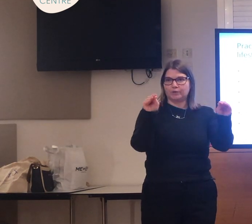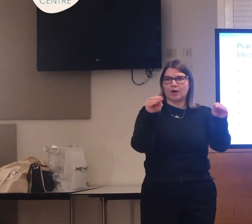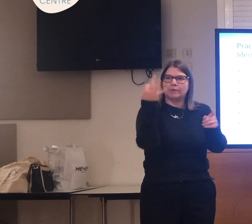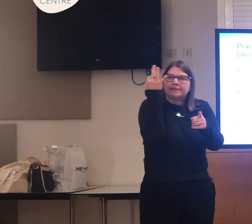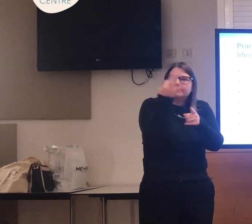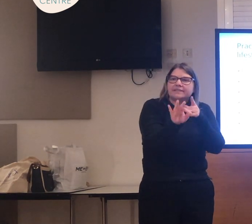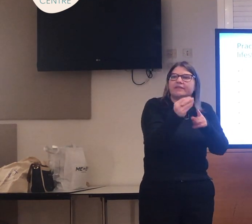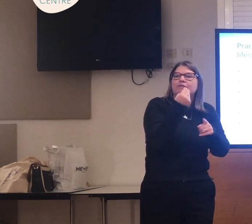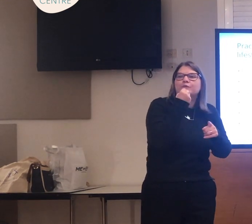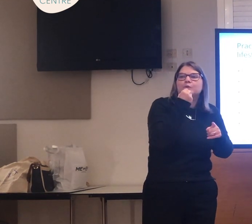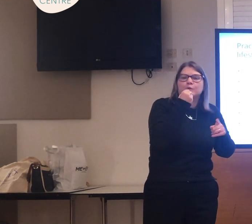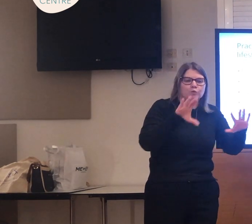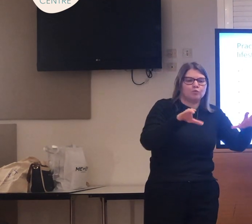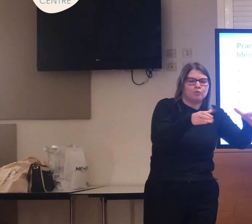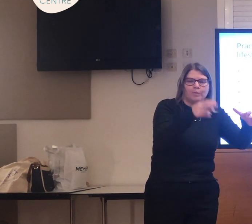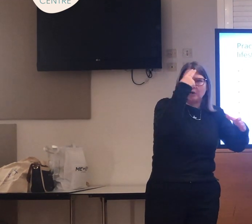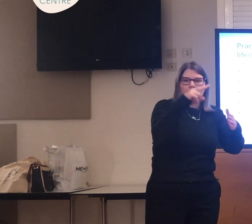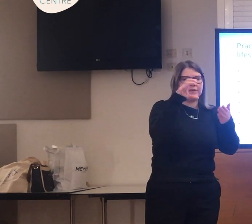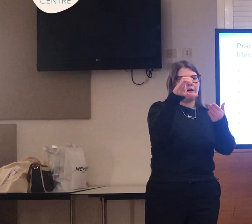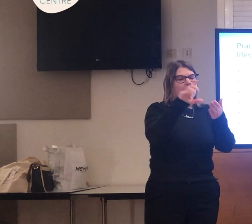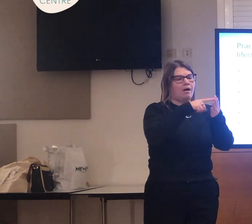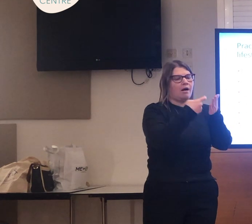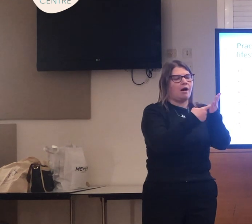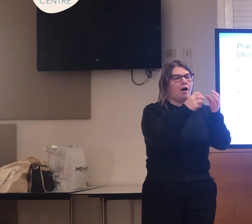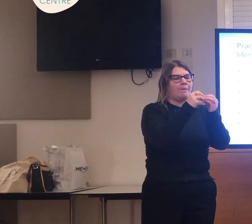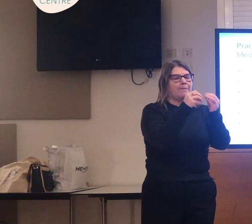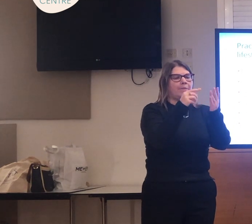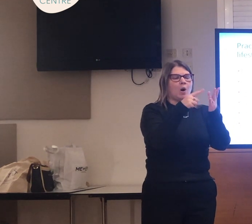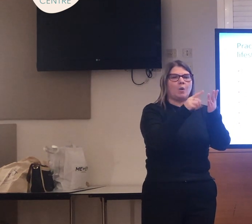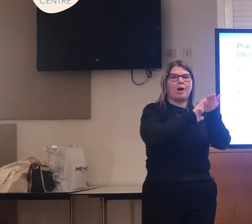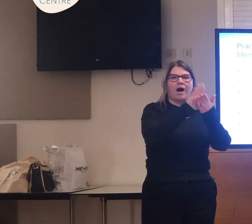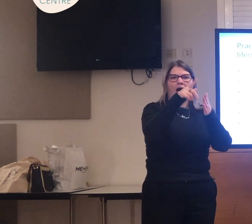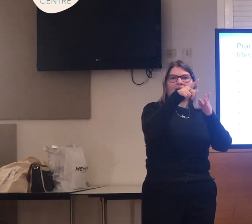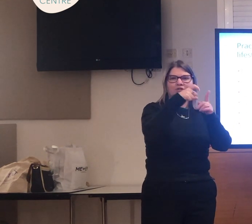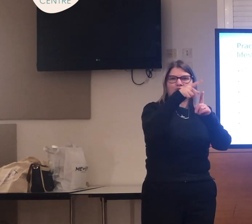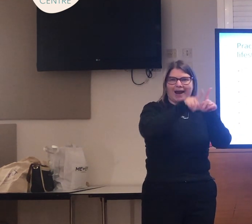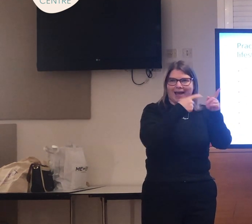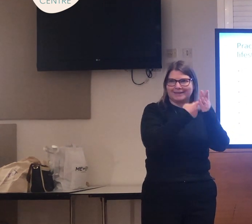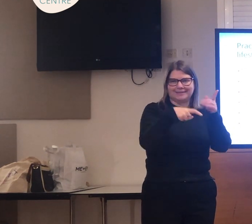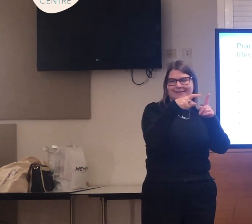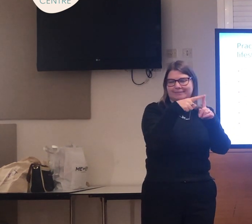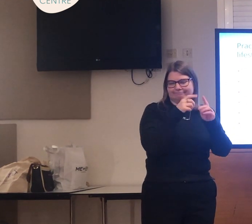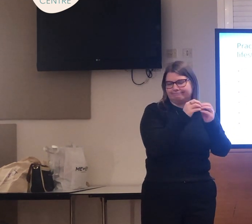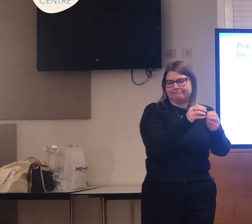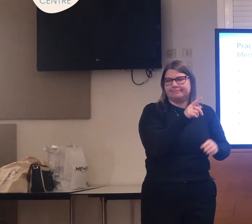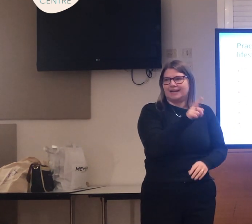carbohydrate. A lot of women are really frightened to eat carbohydrates.